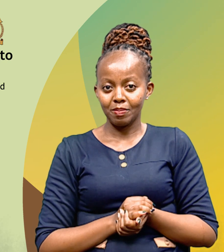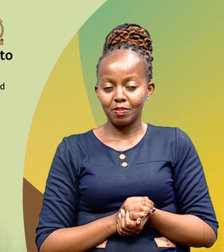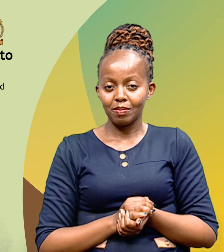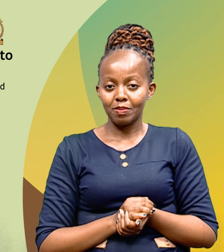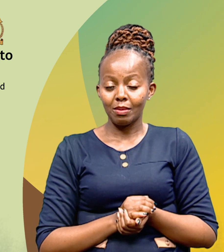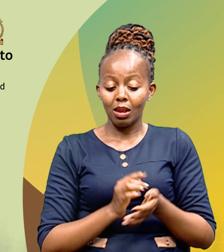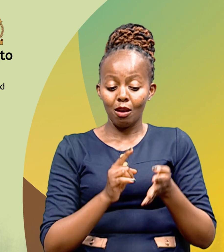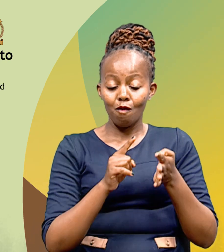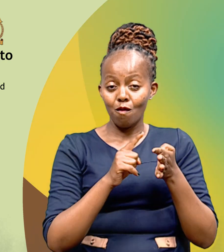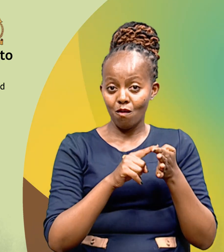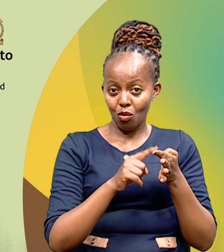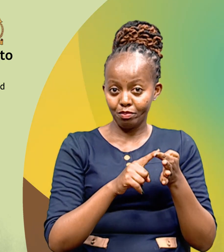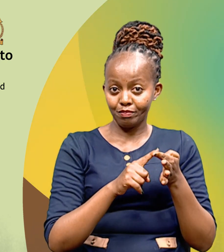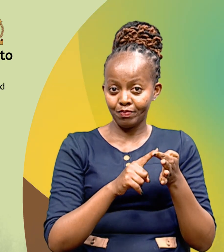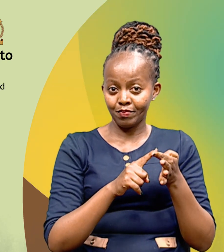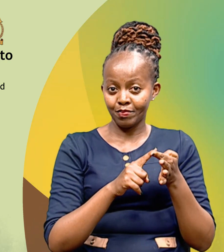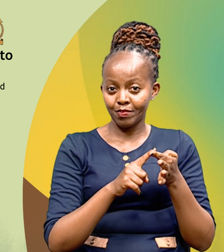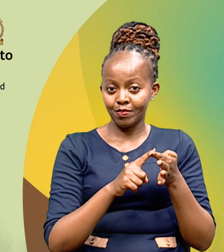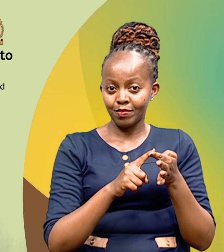D.